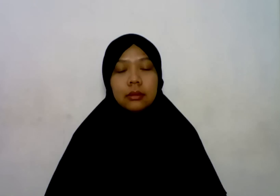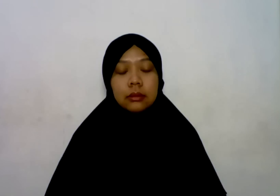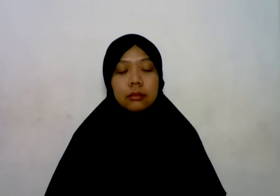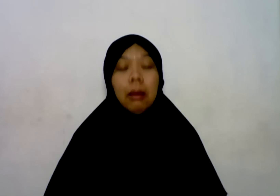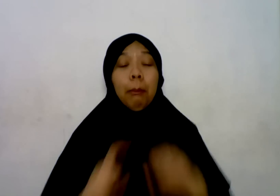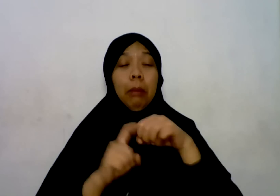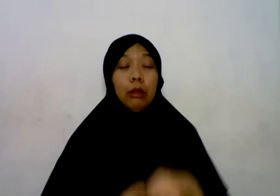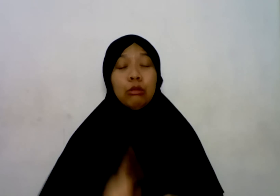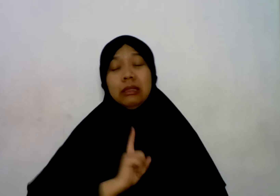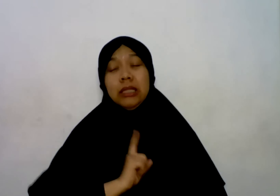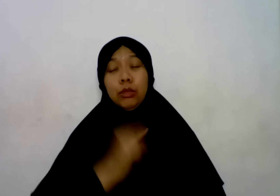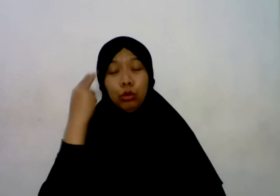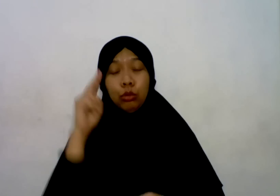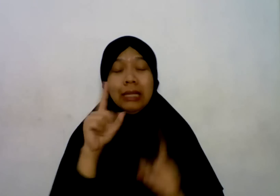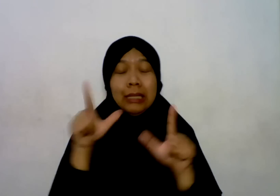and survival.